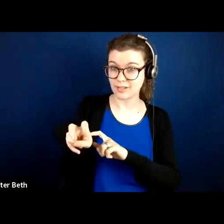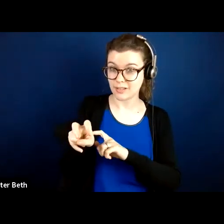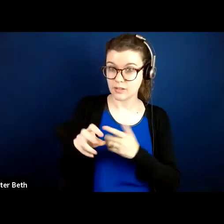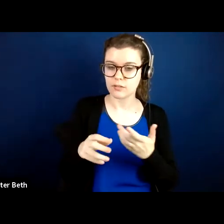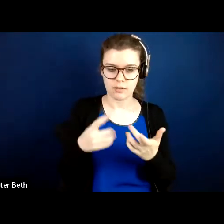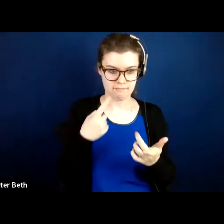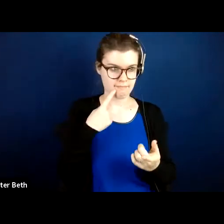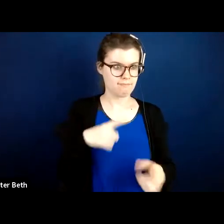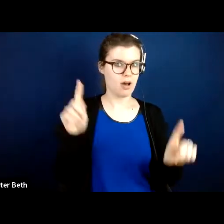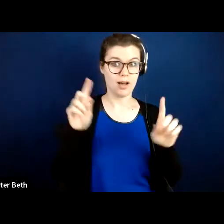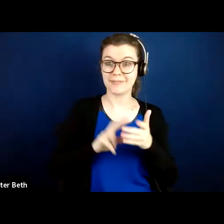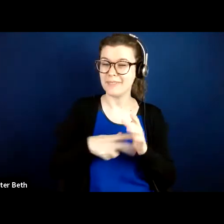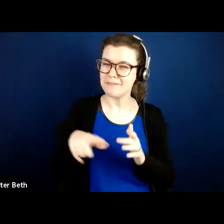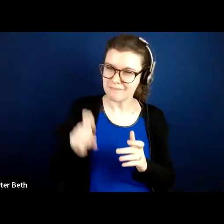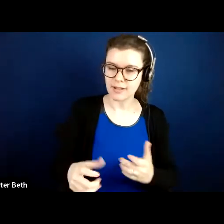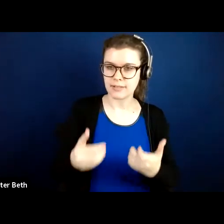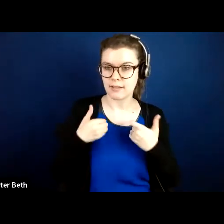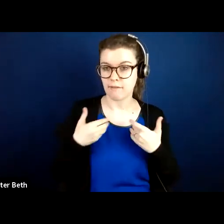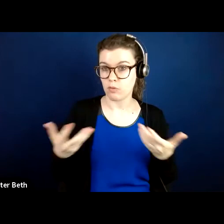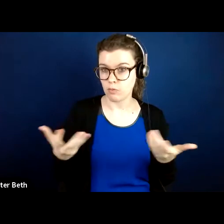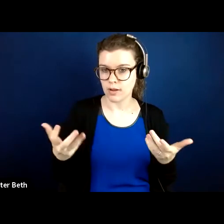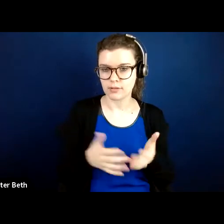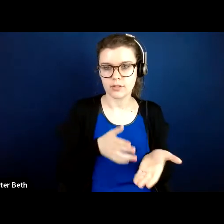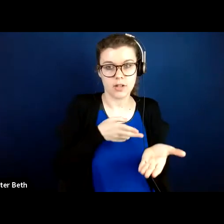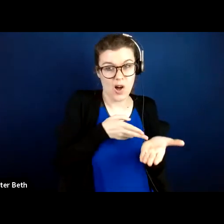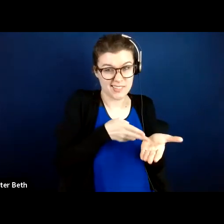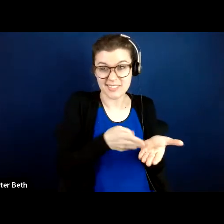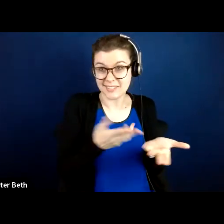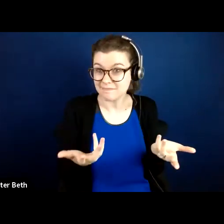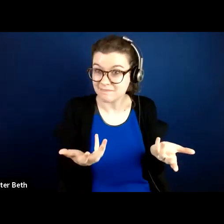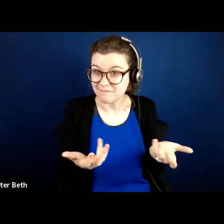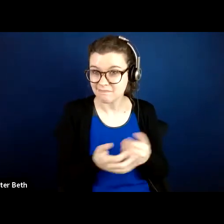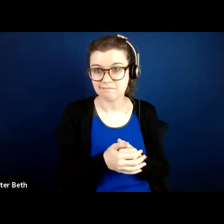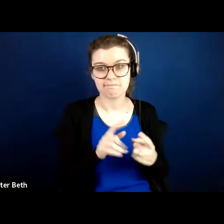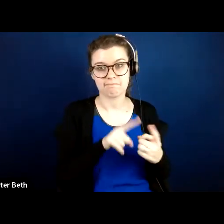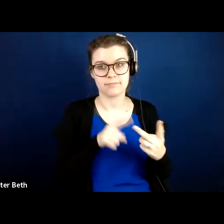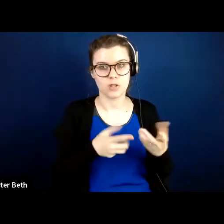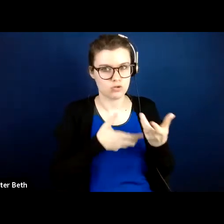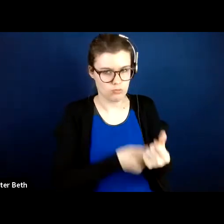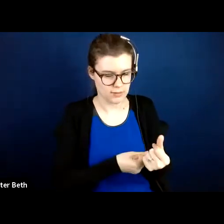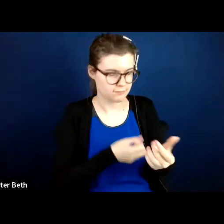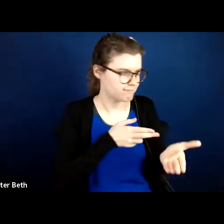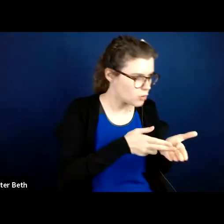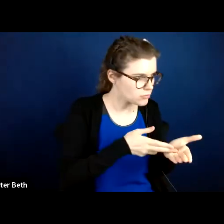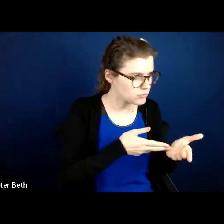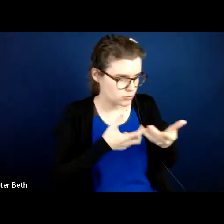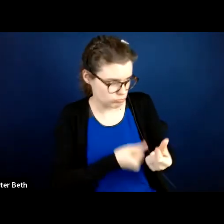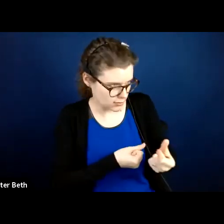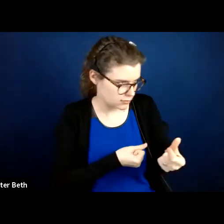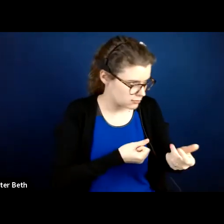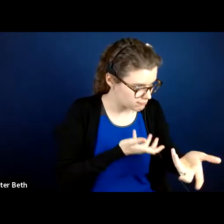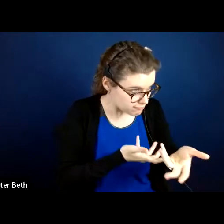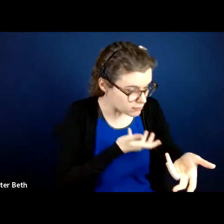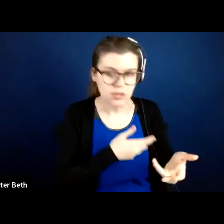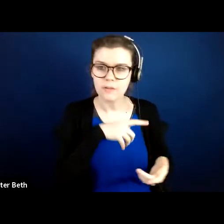successful transition relies on is truthfulness and trust. And we need to have